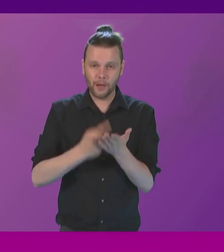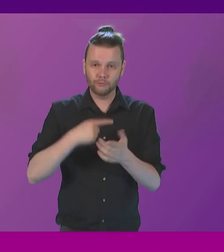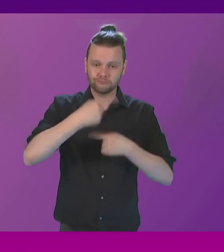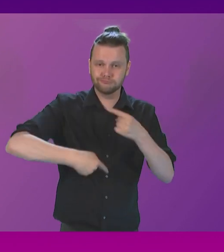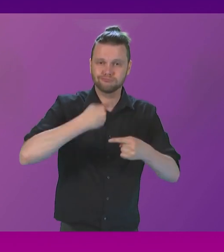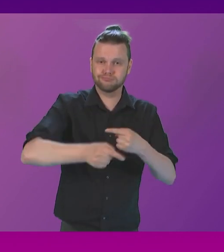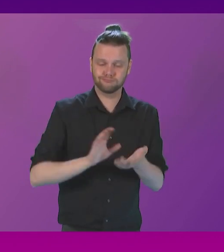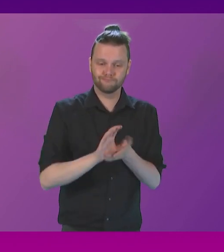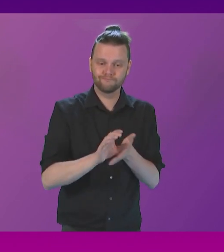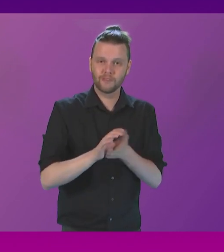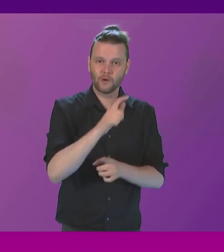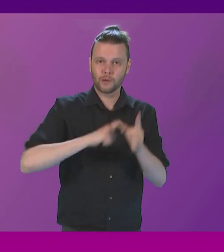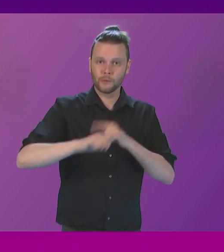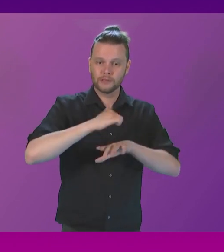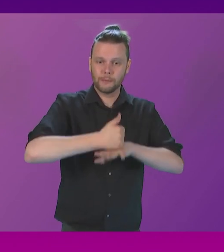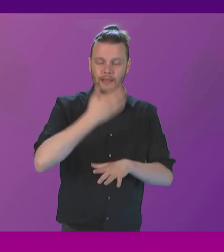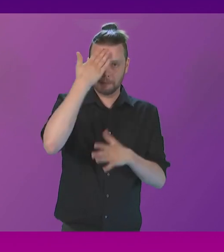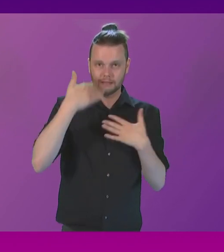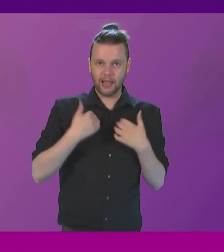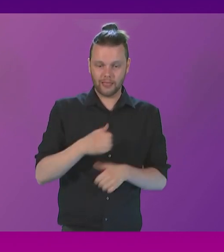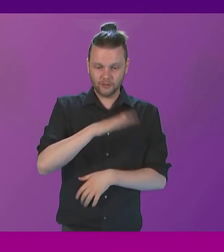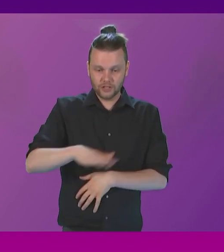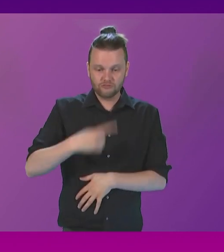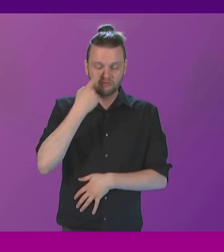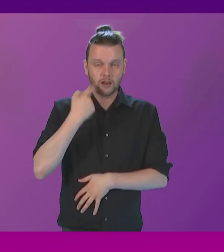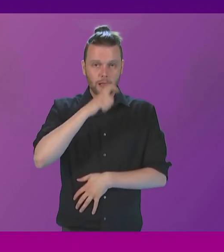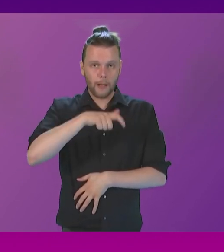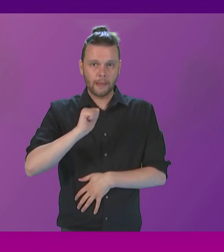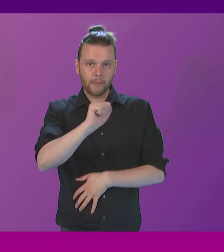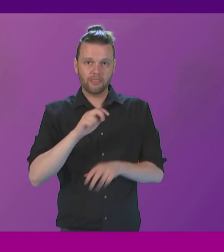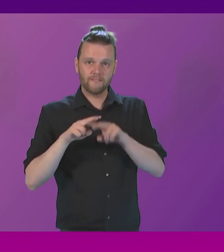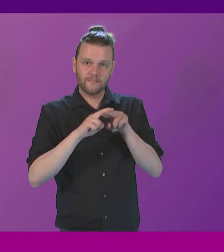fund community-based mental health support for children, young people and their families.